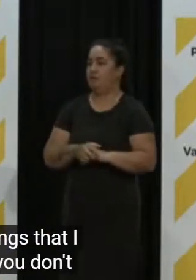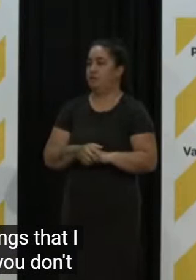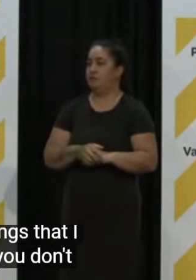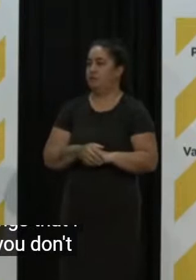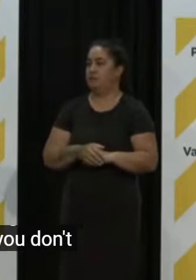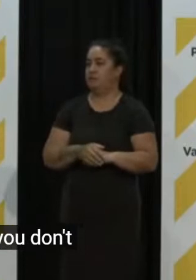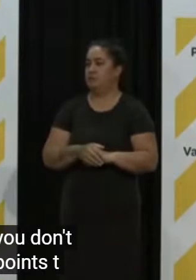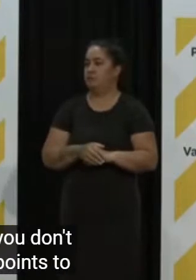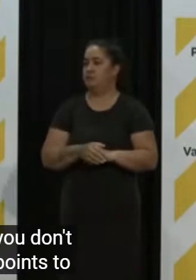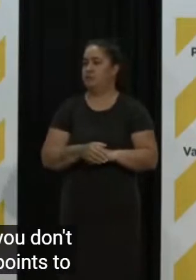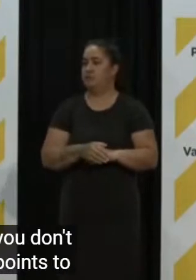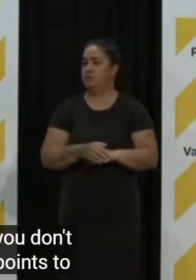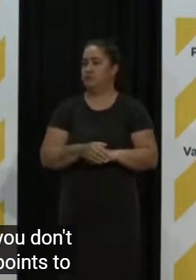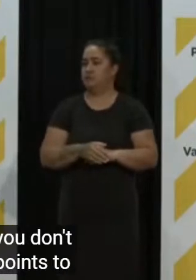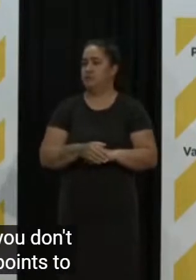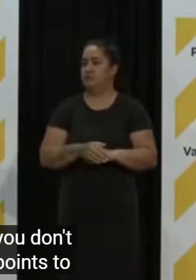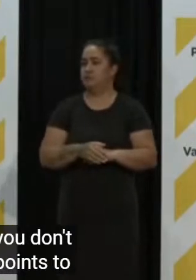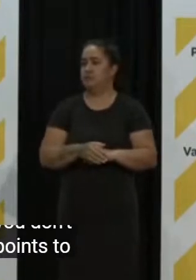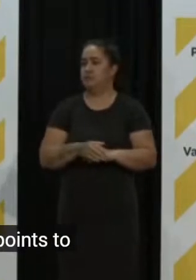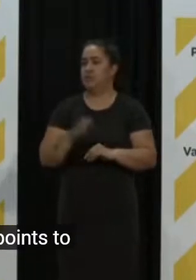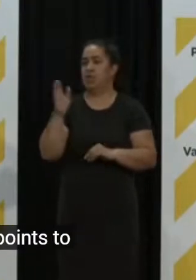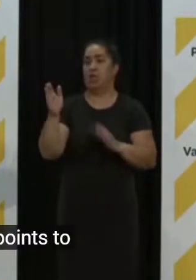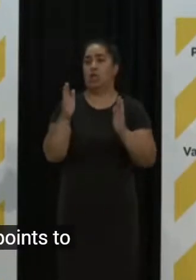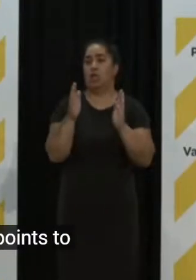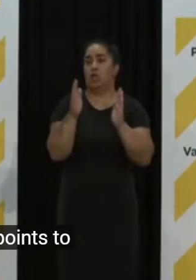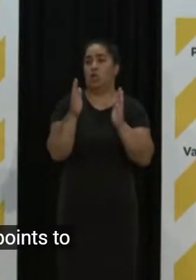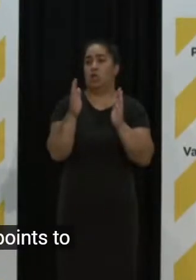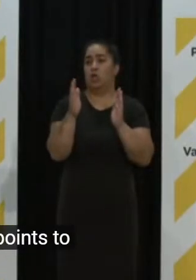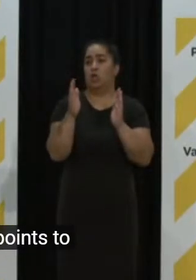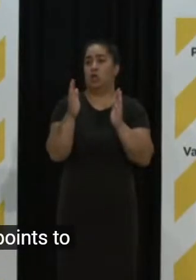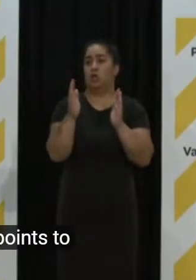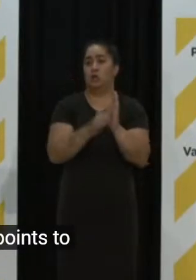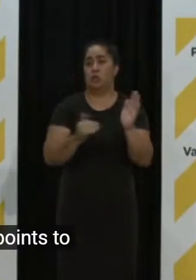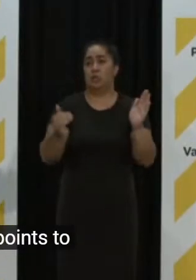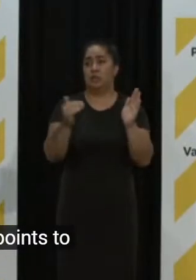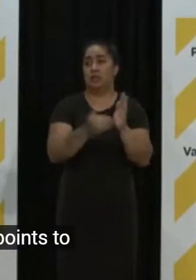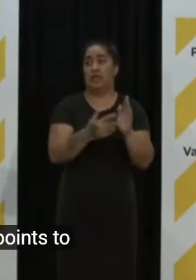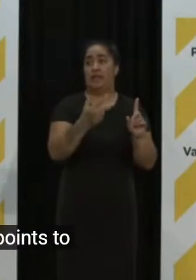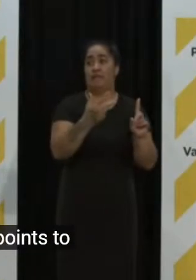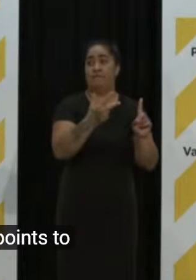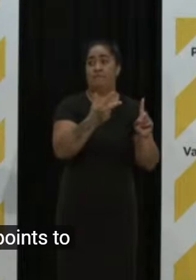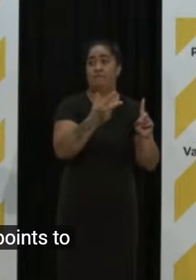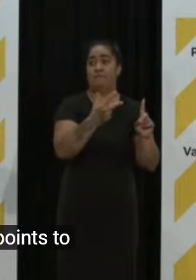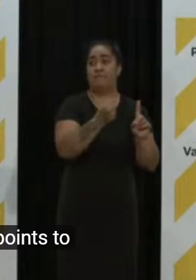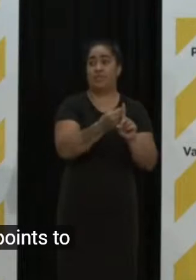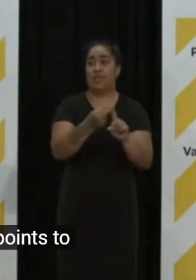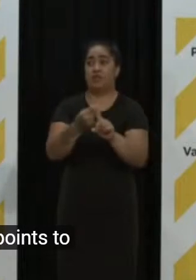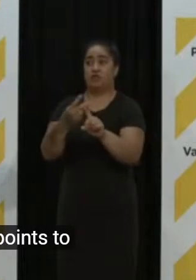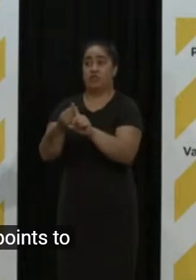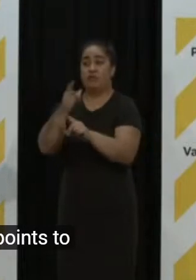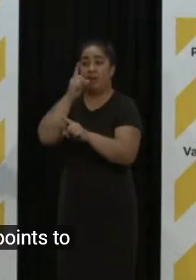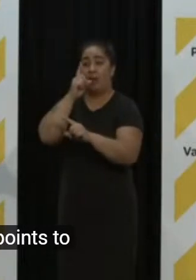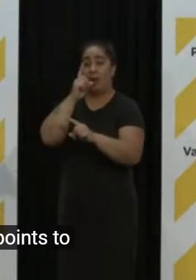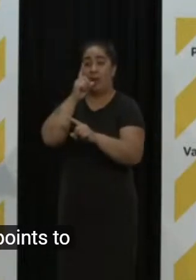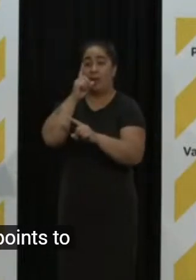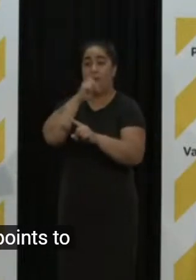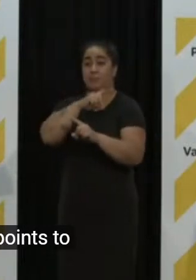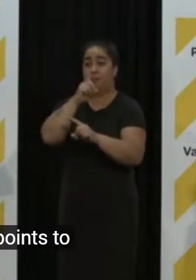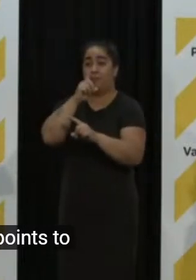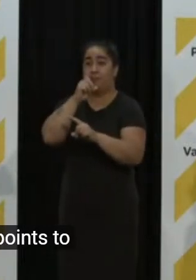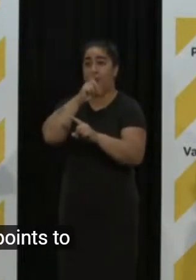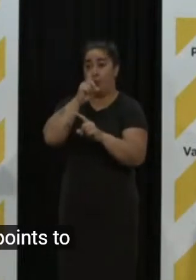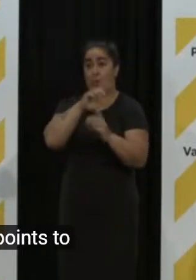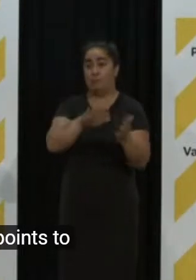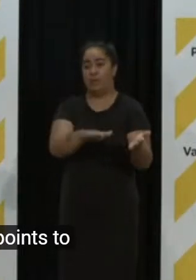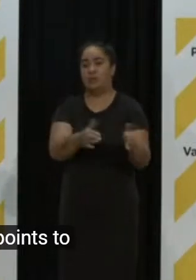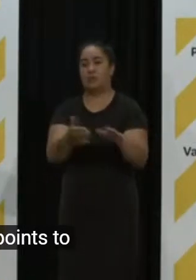point the vaccination status of its COVID deaths. Most other countries do. Is there a privacy concern there, and is